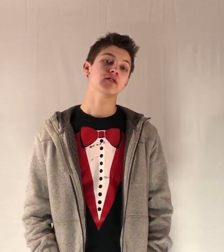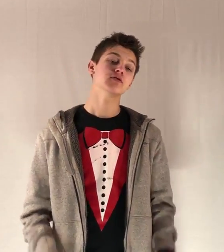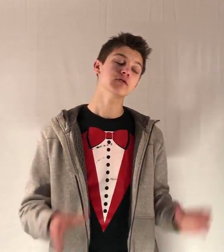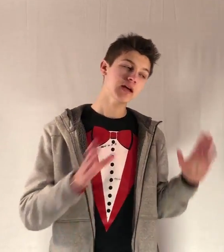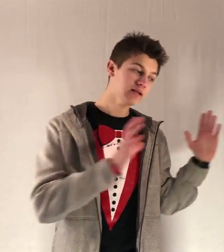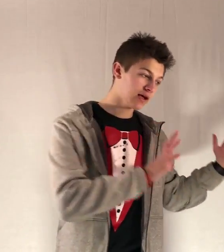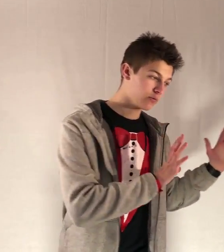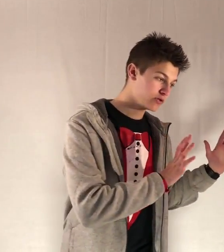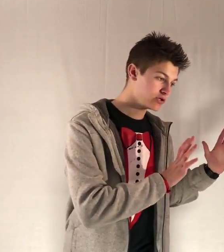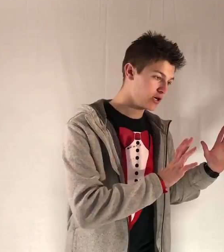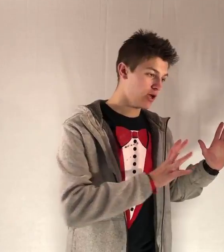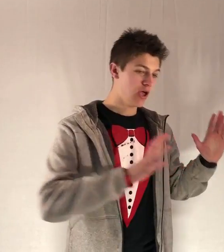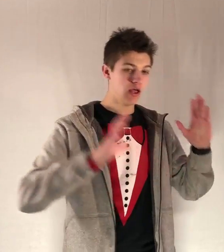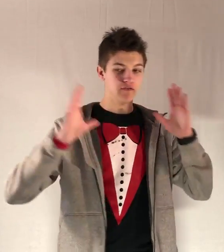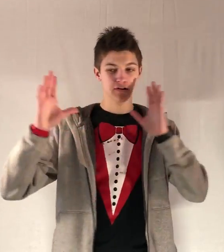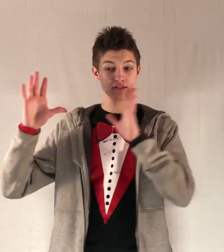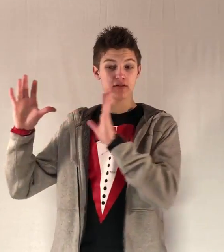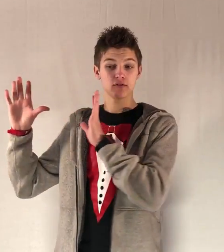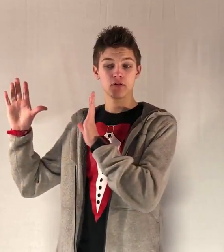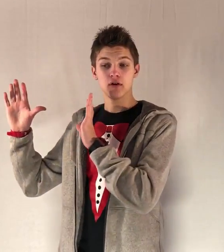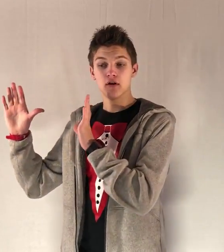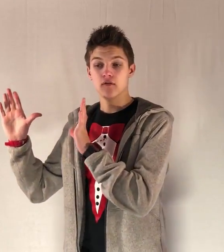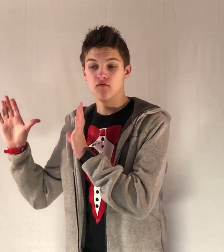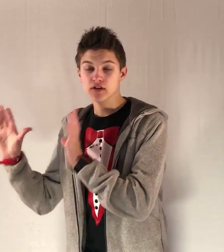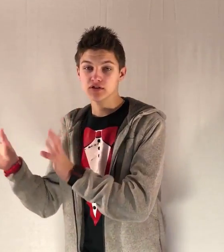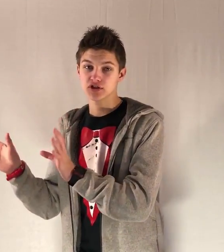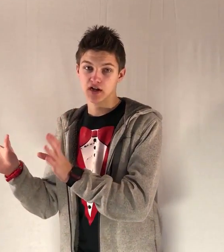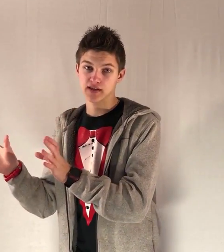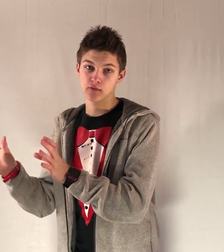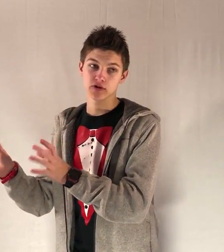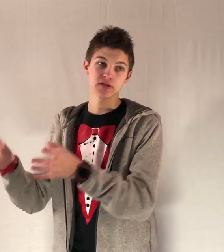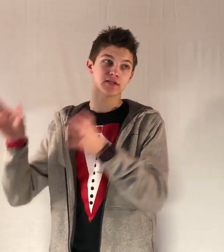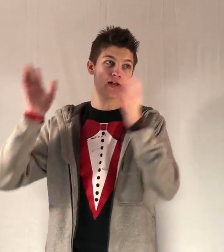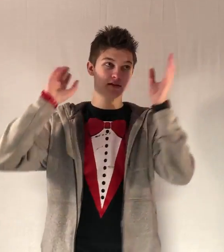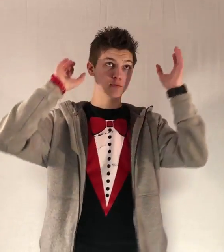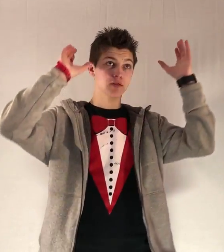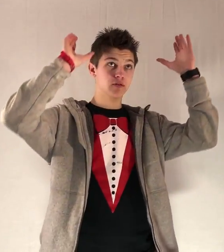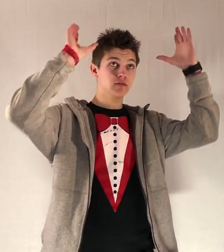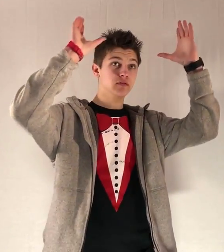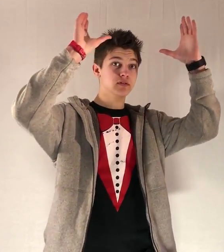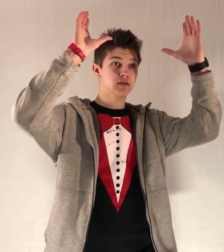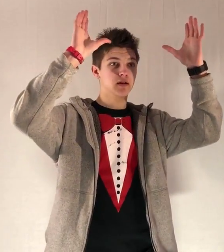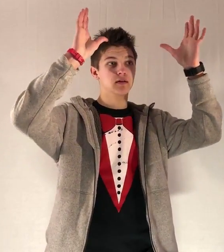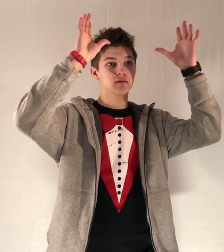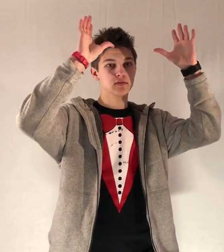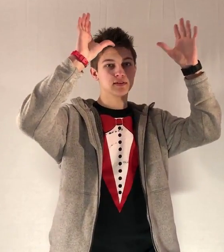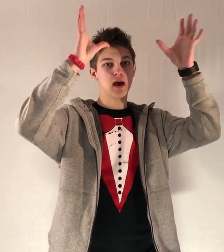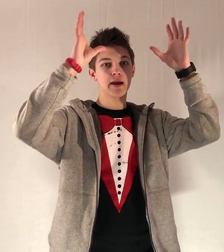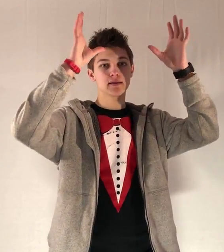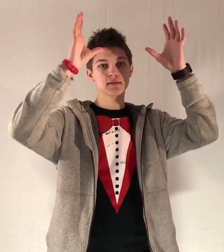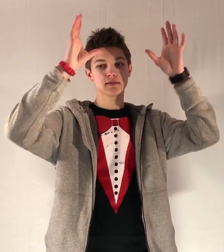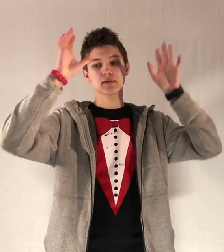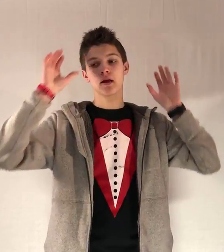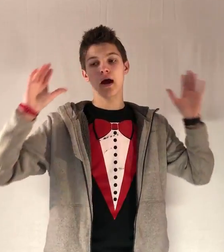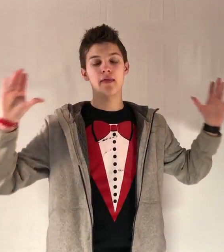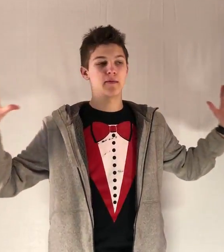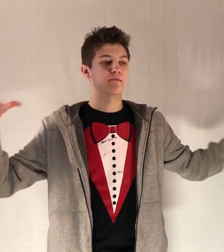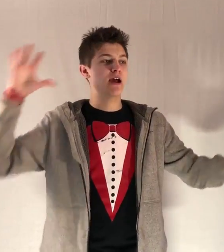took that language, various other village sign languages, and some other signs, and they mashed it